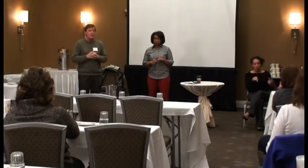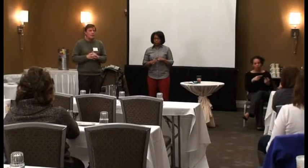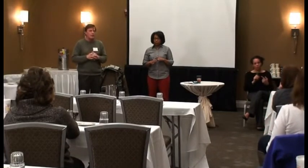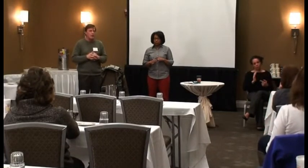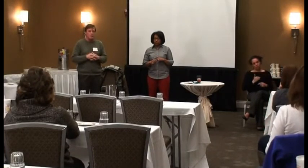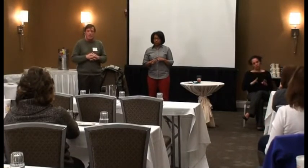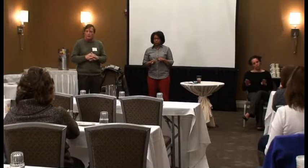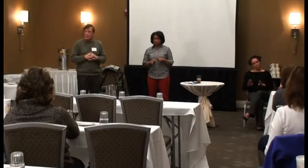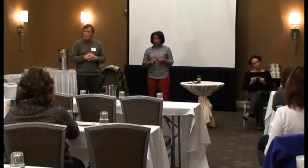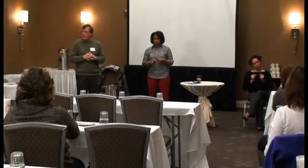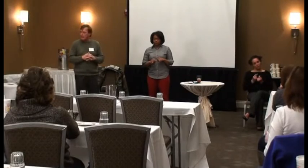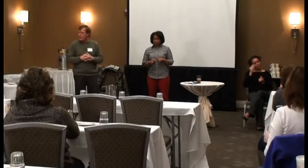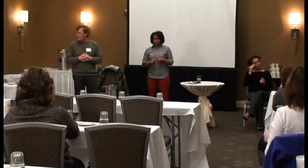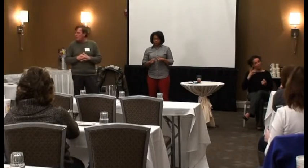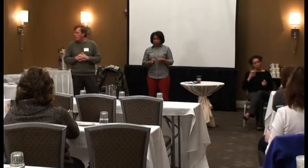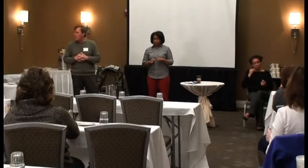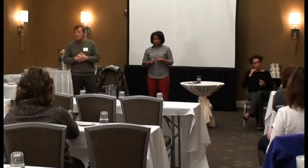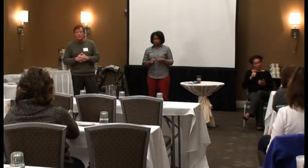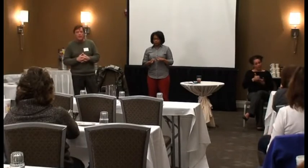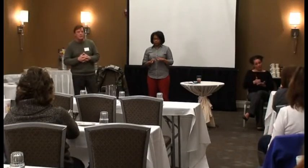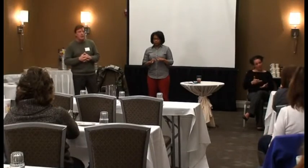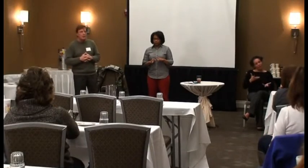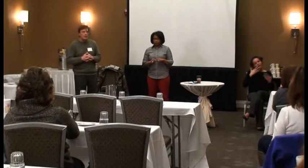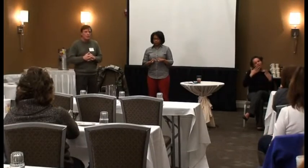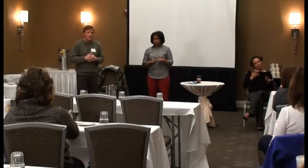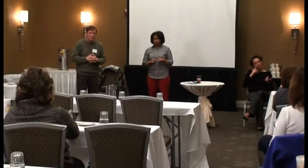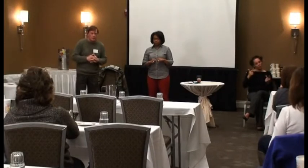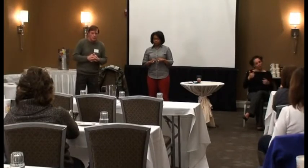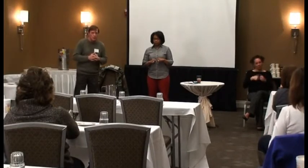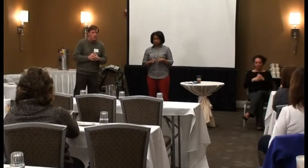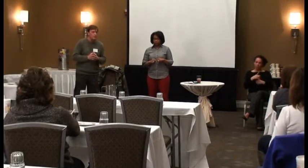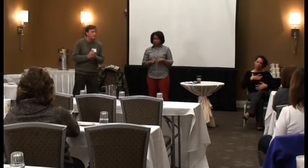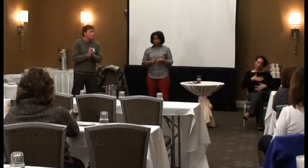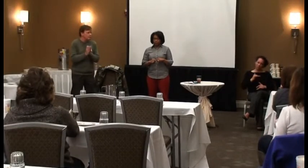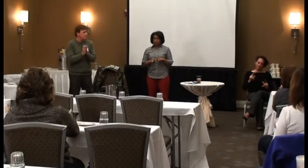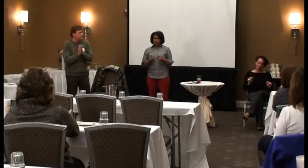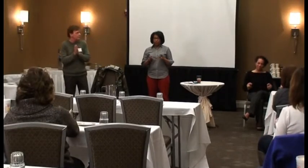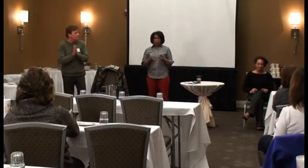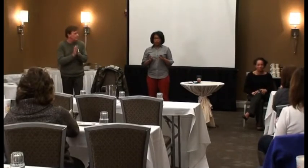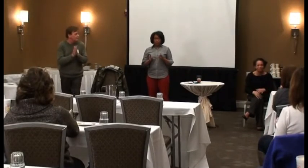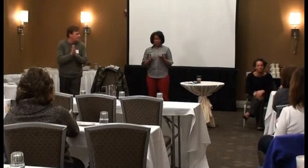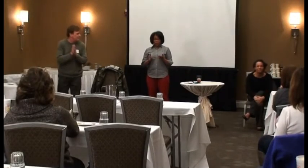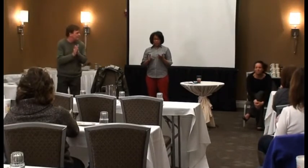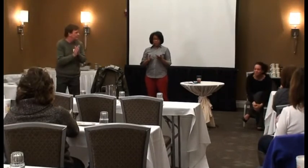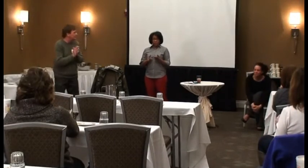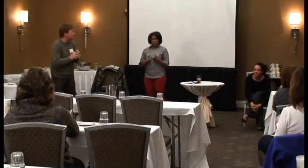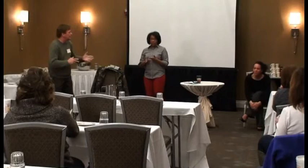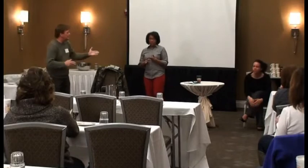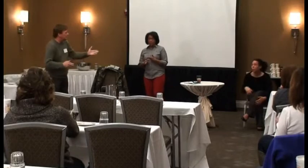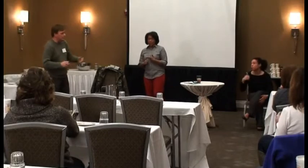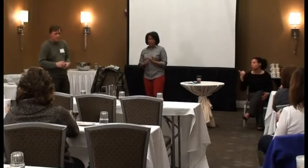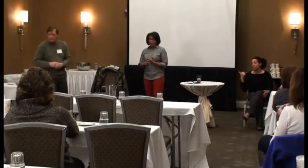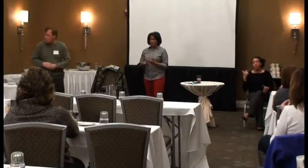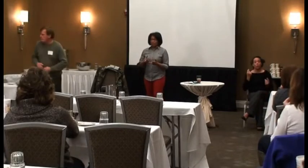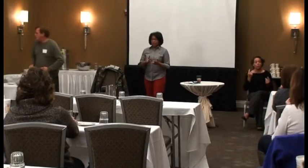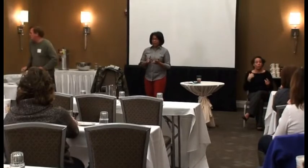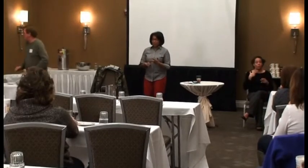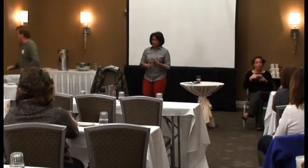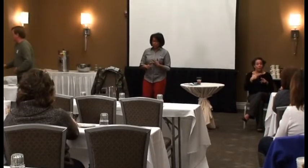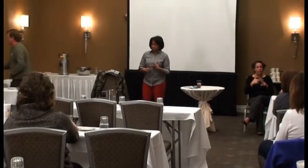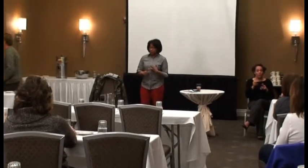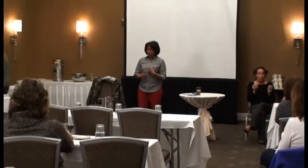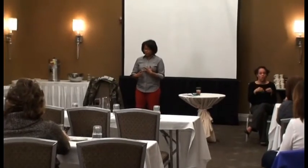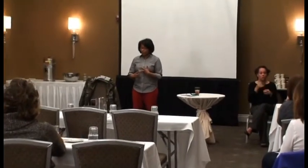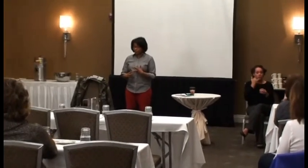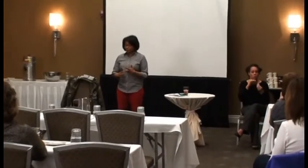our behavior teams, let me know about that. So thanks for coming, everybody. I appreciate it. What I'm going to do is I'll give you my name and my